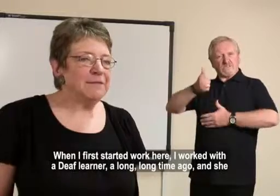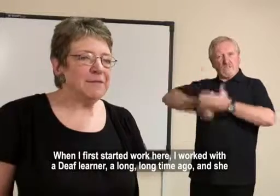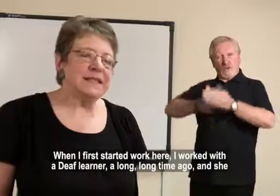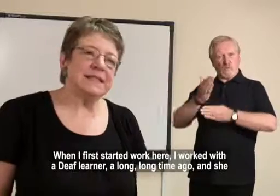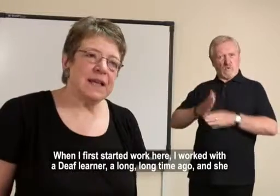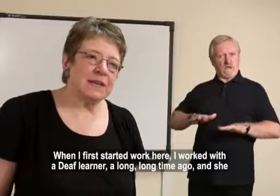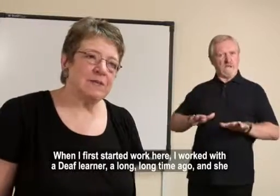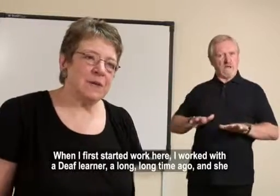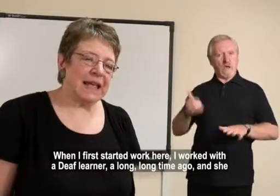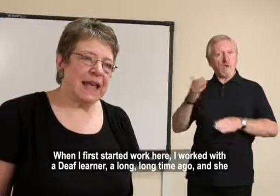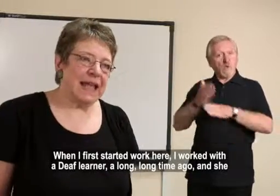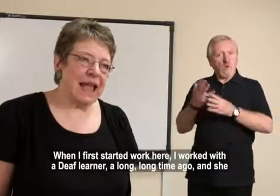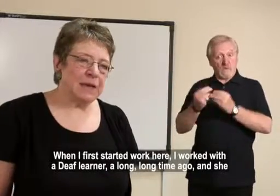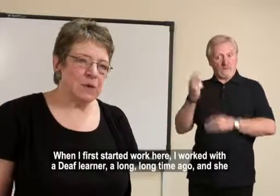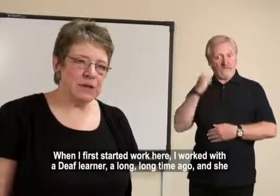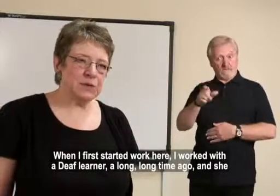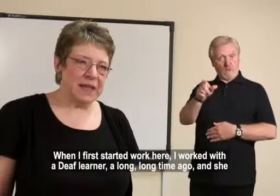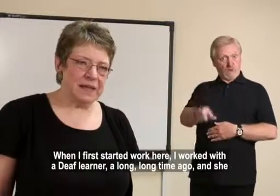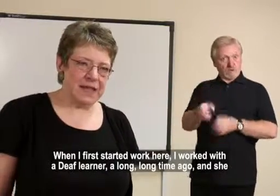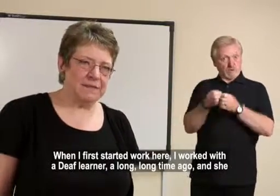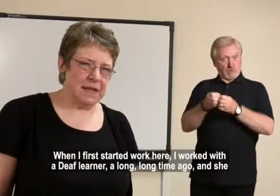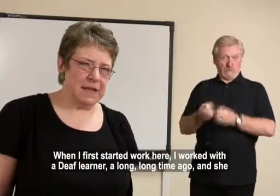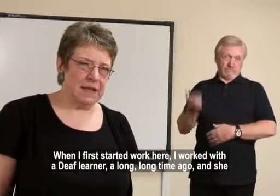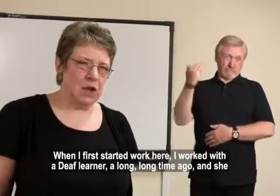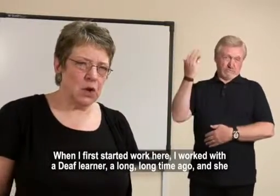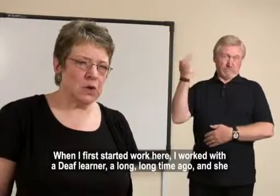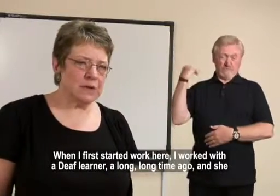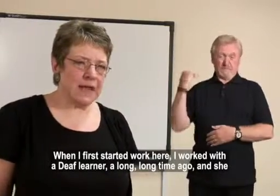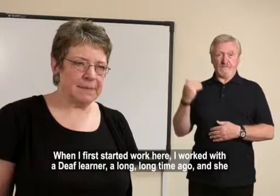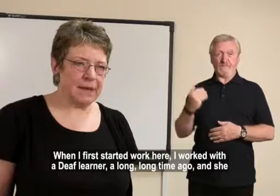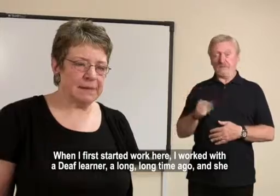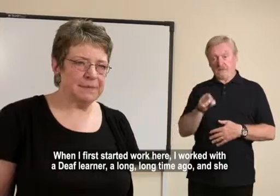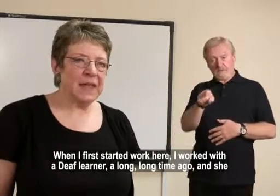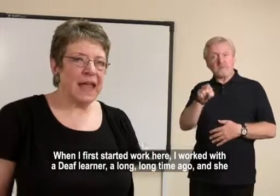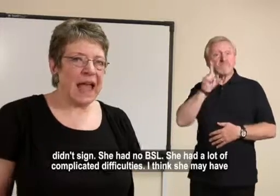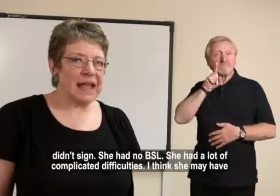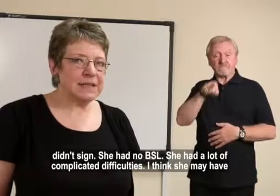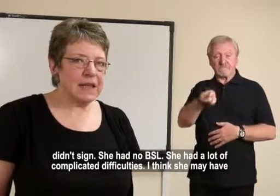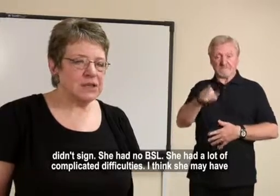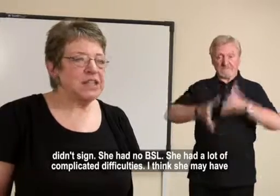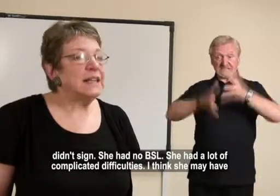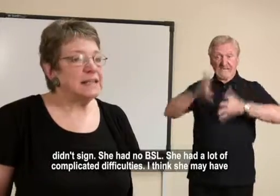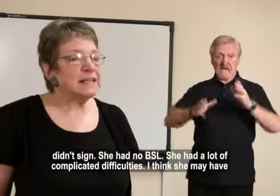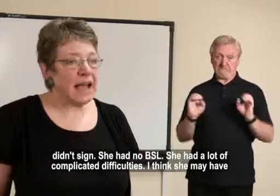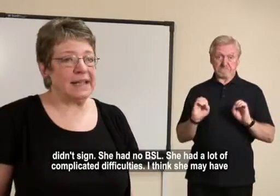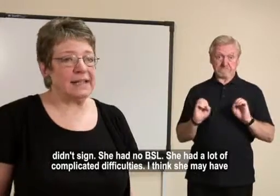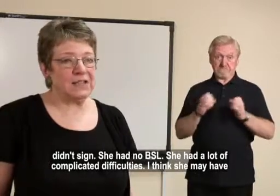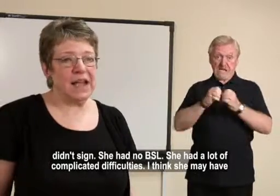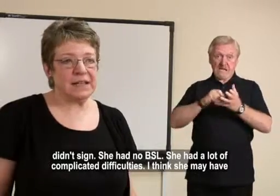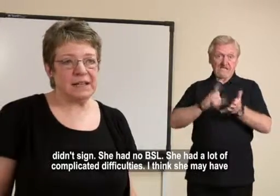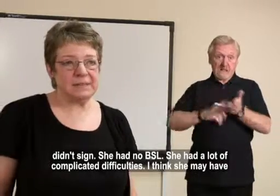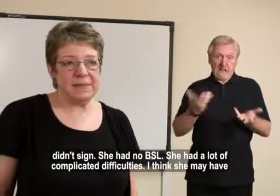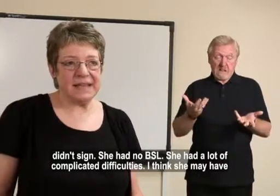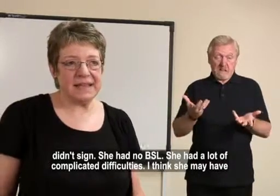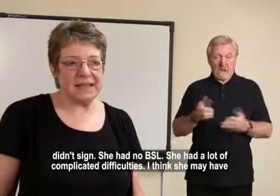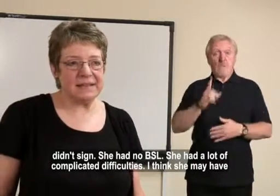When I first started work here, I worked with a deaf learner a long, long time ago, and she didn't sign. She